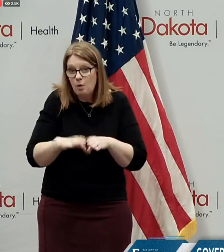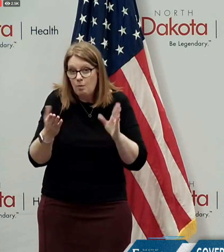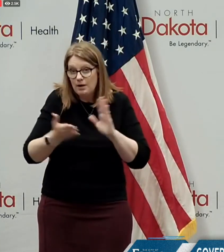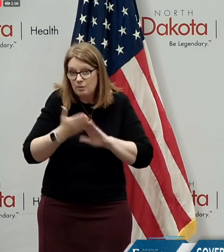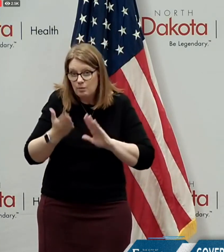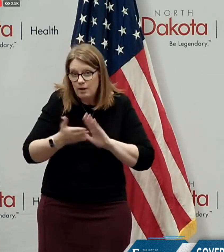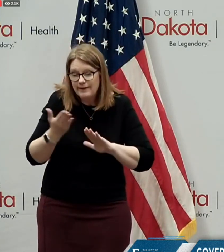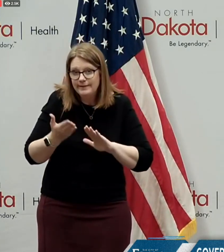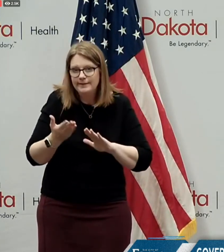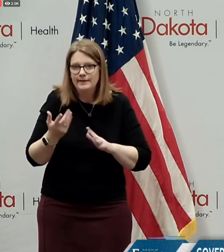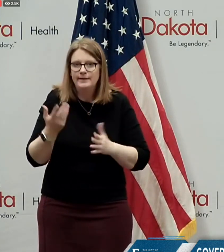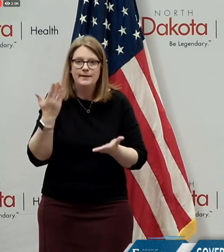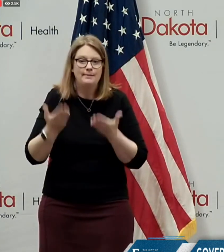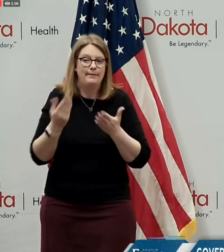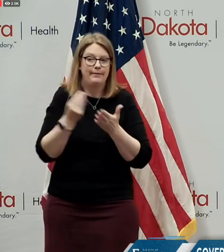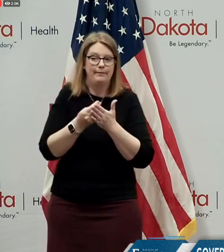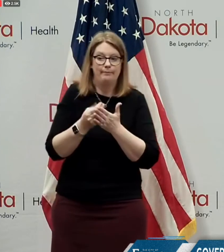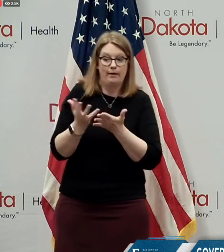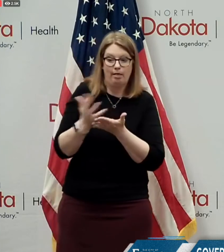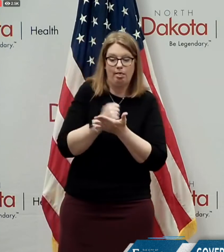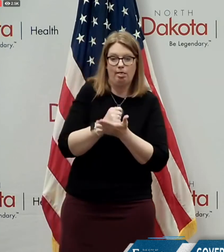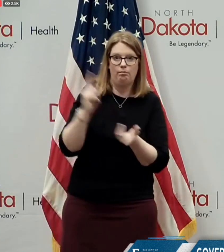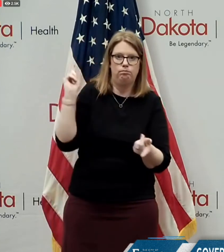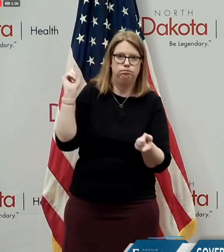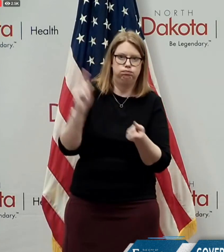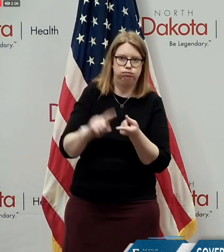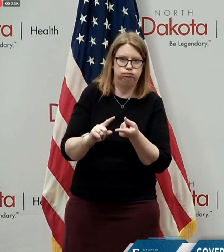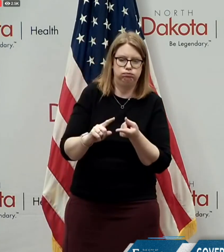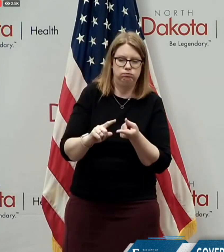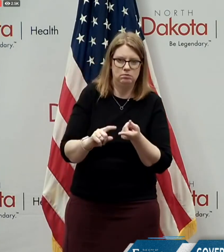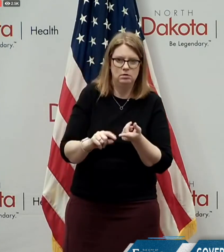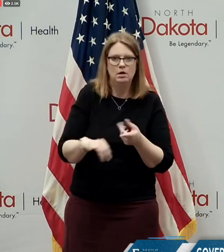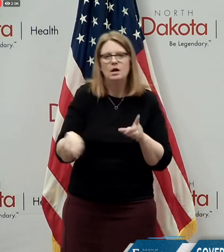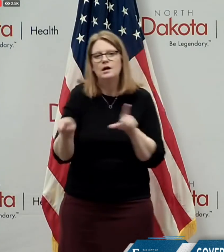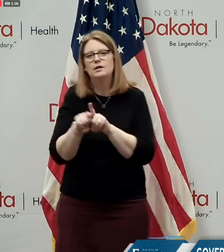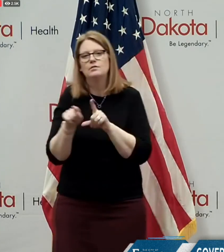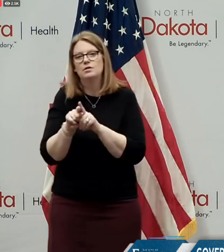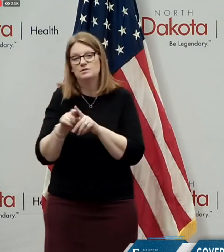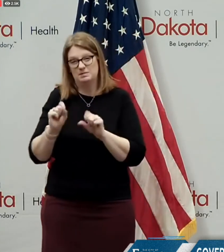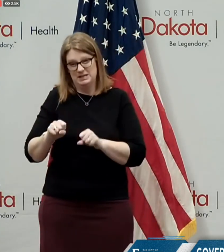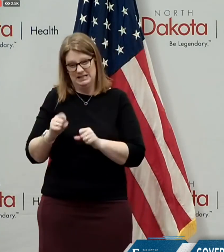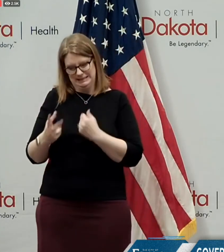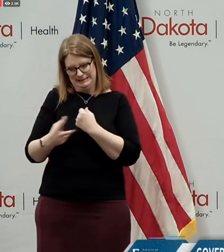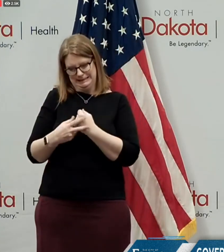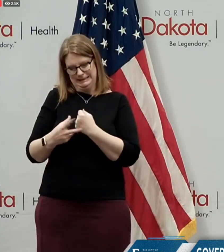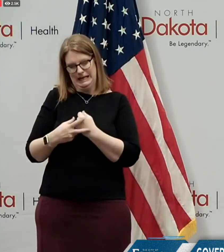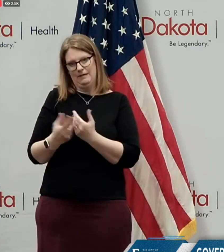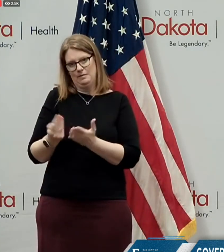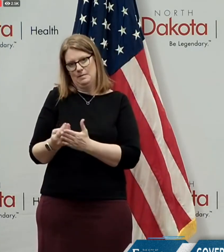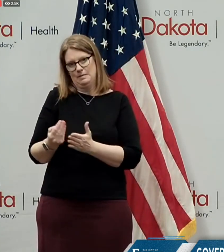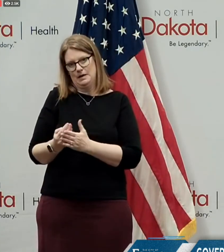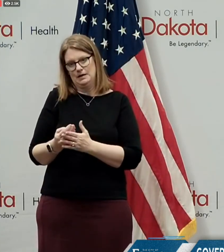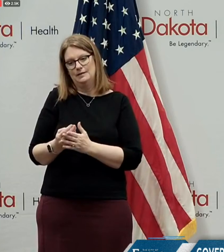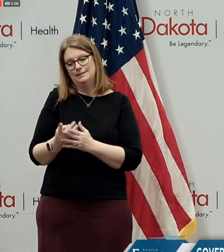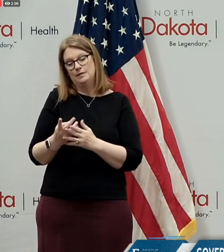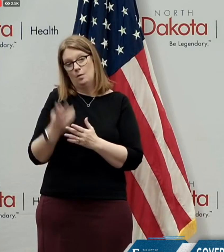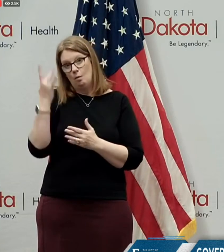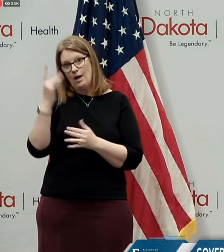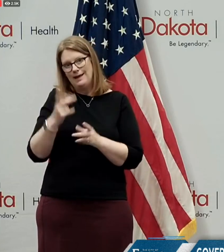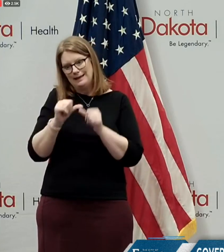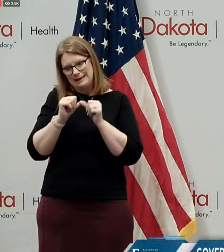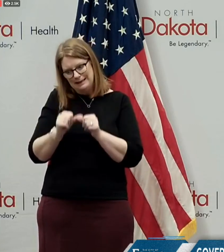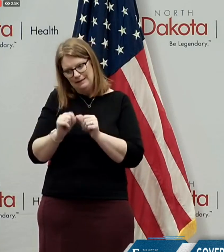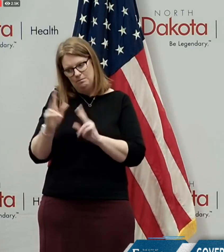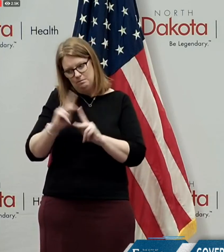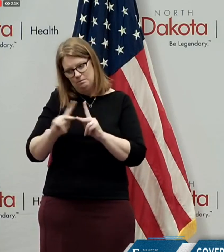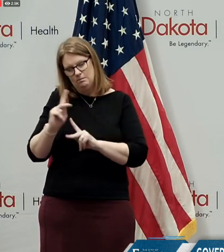their revenue may have been off, and it was also had the potential to save taxpayer dollars by keeping people working for their employers versus